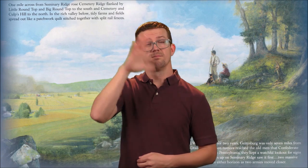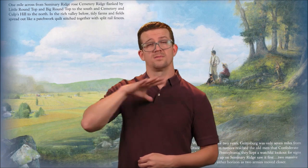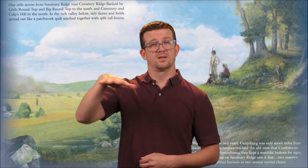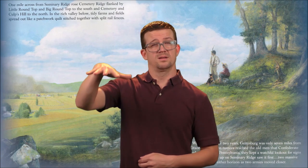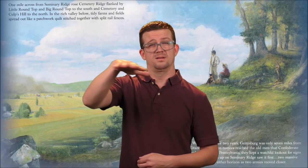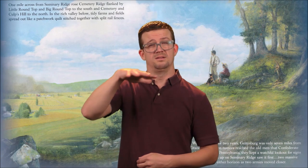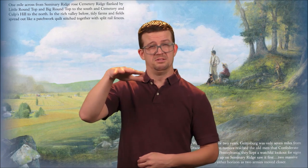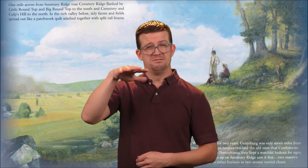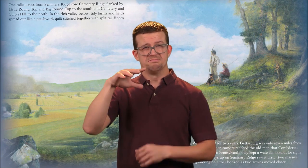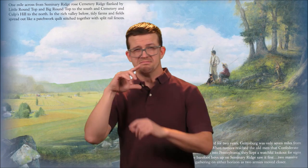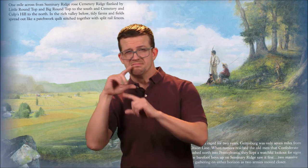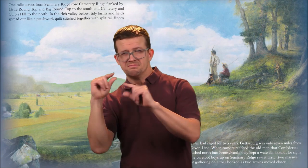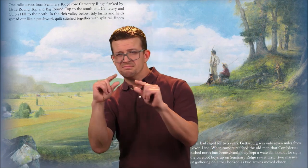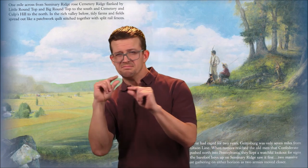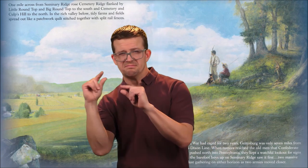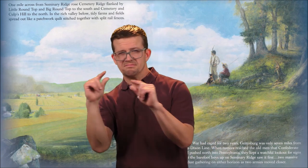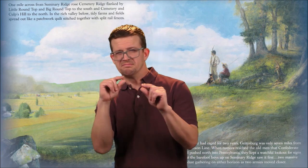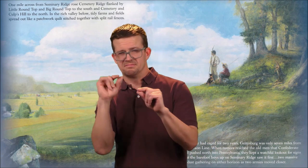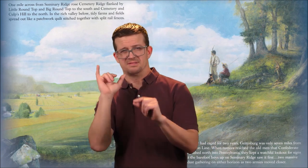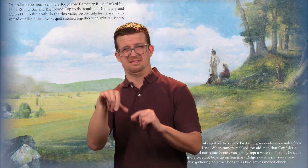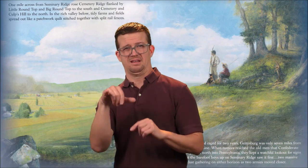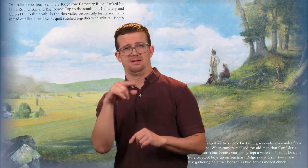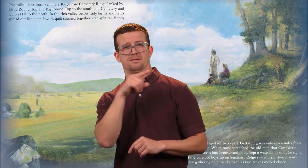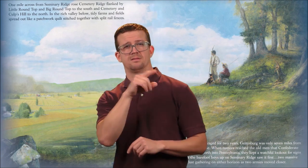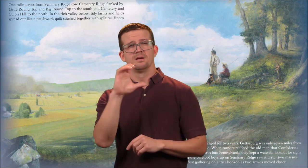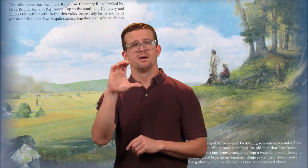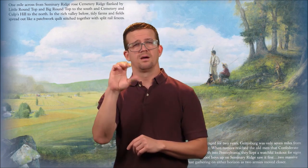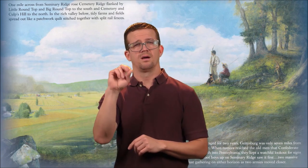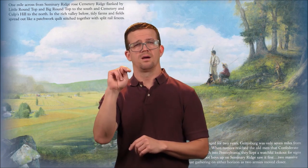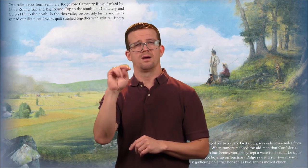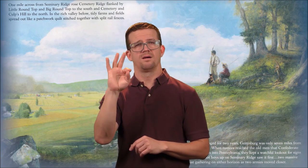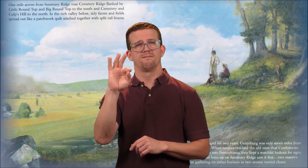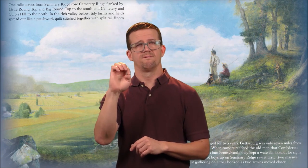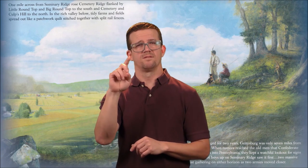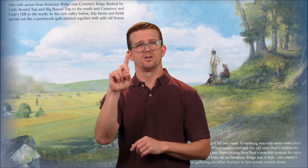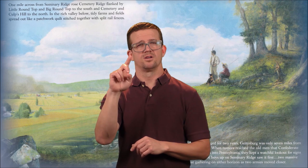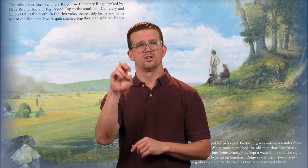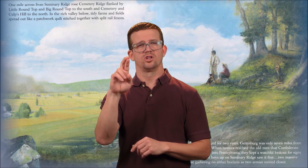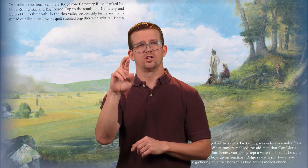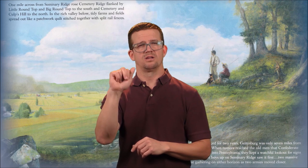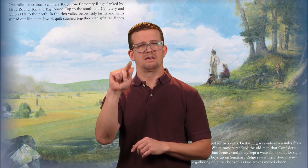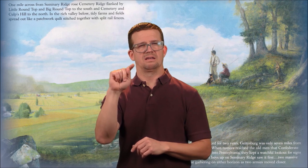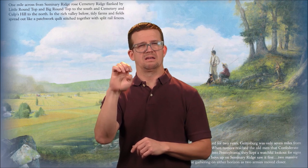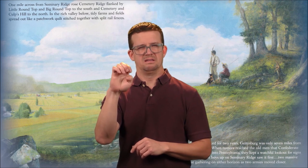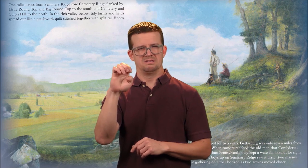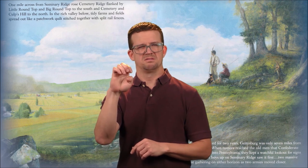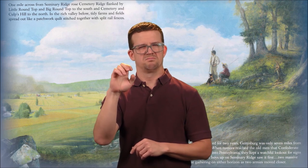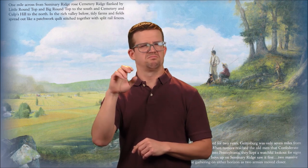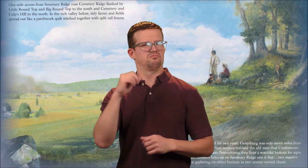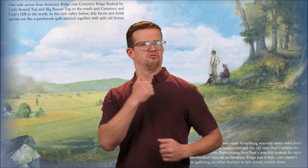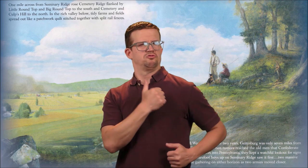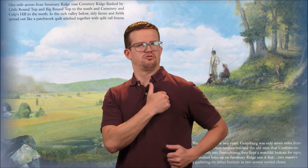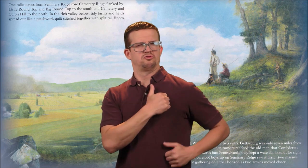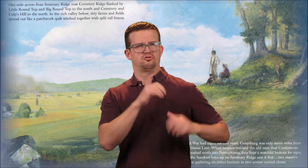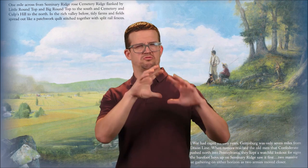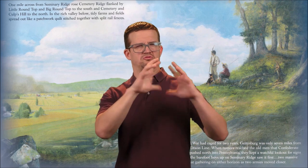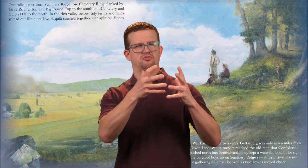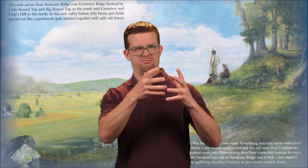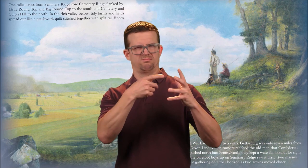When rumors reached the old men that Confederate troops had pushed north into Pennsylvania,